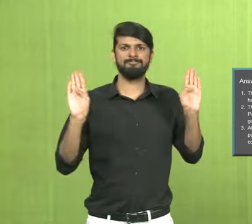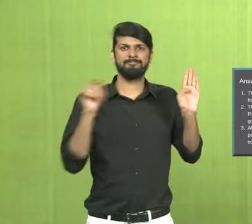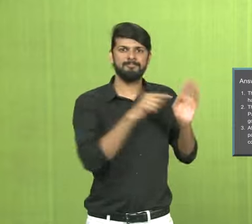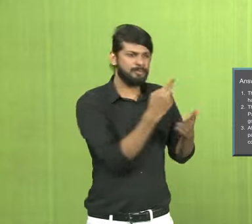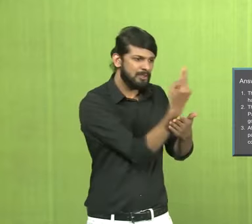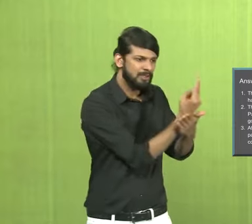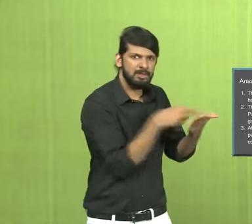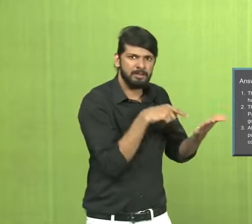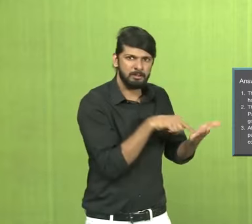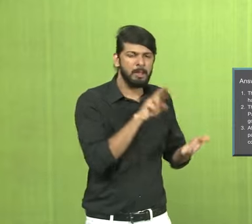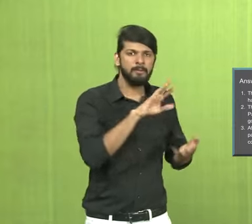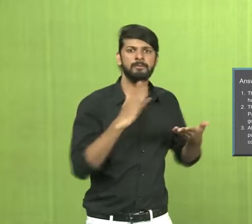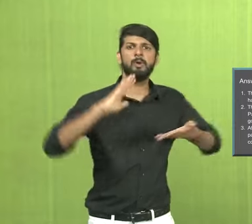In the chalk you would see Palghat Devi,